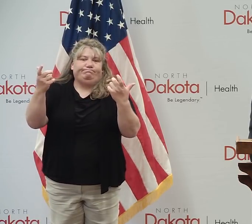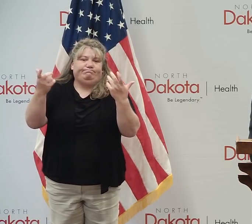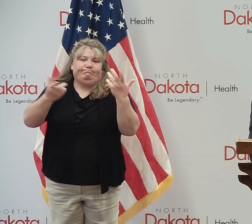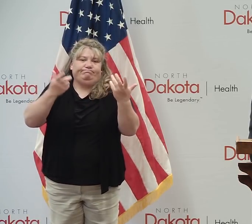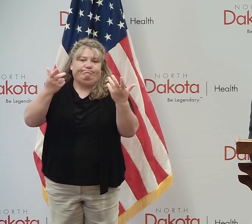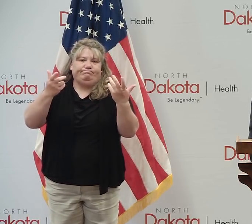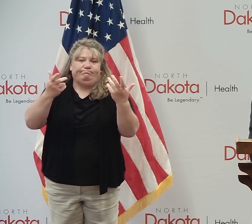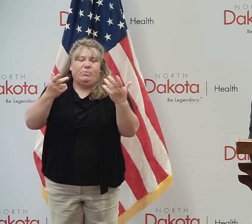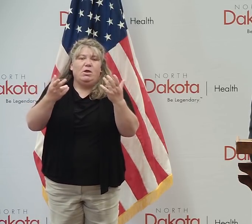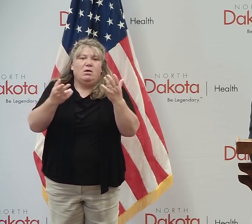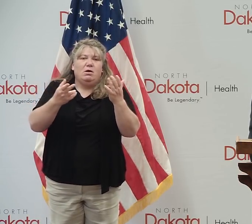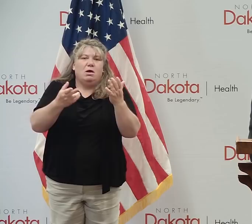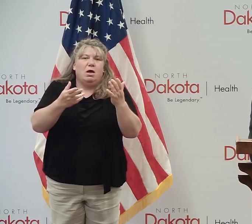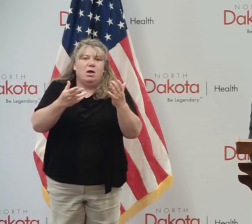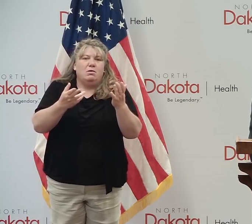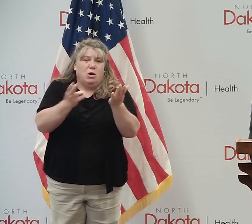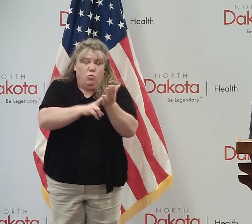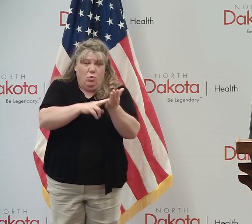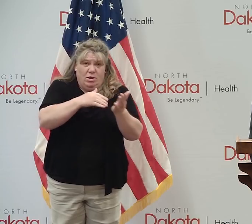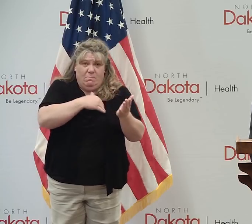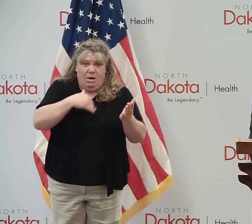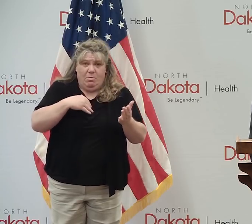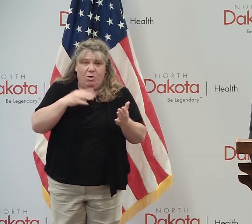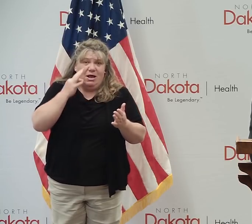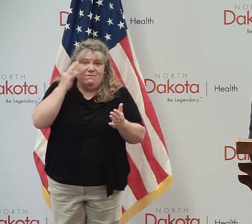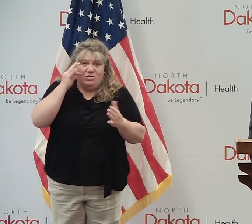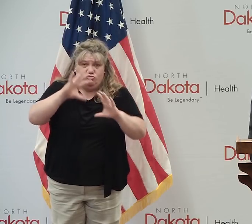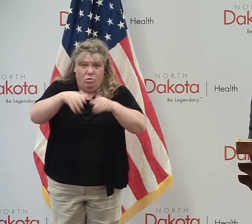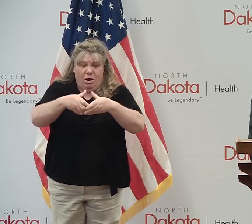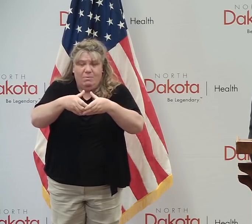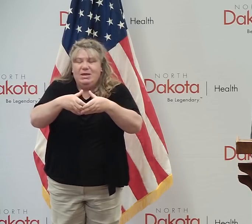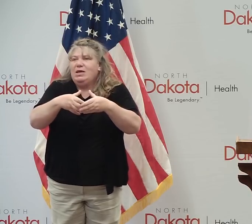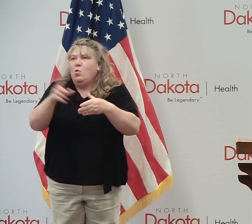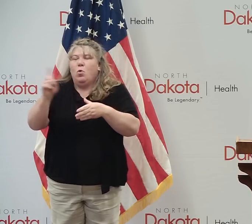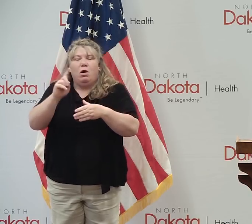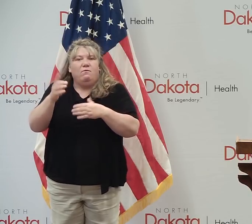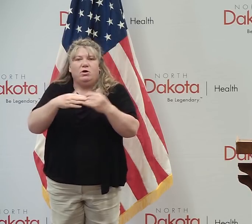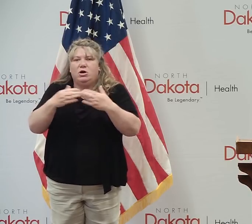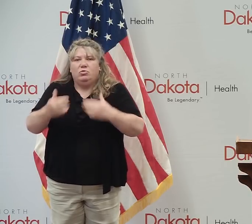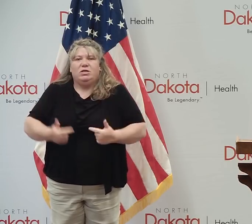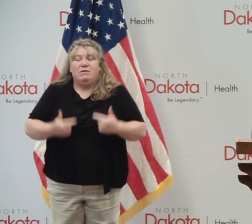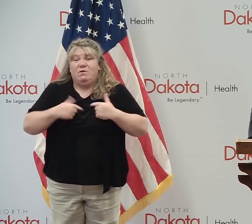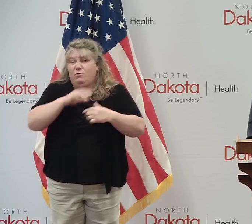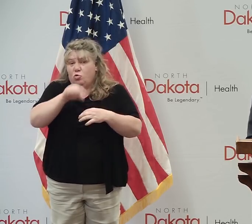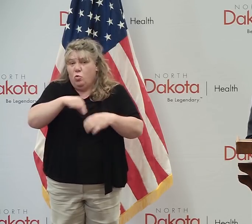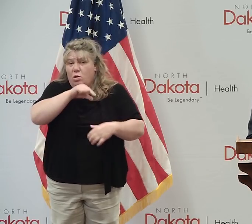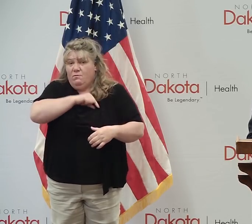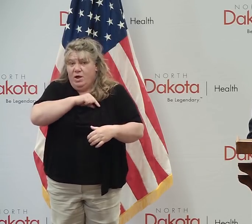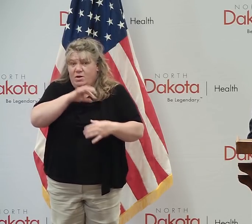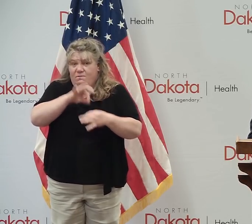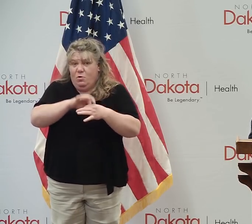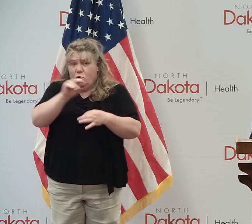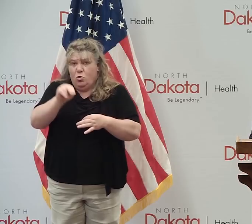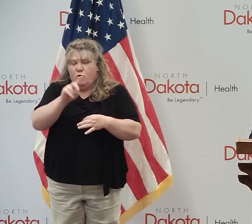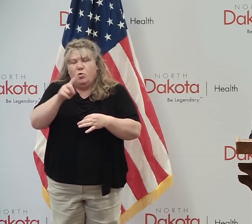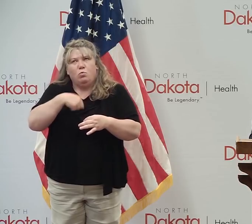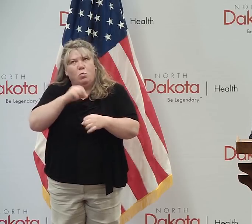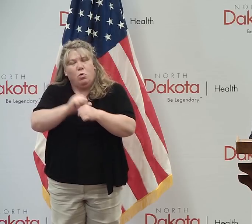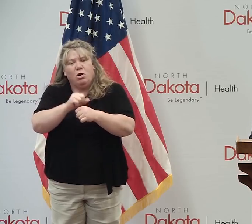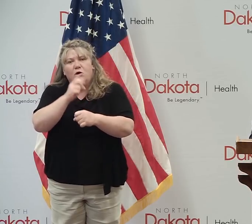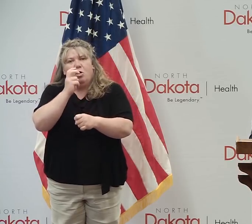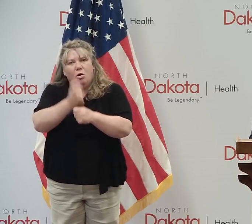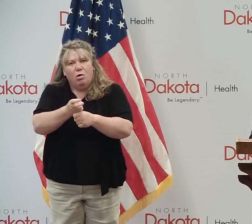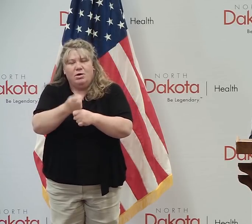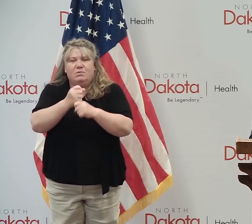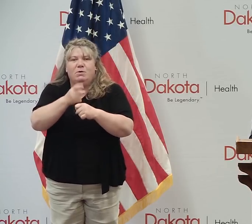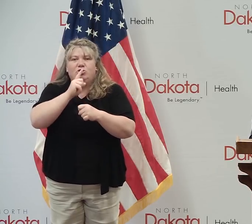an enrolled member of a tribe, wherever you are, if you're a eligible voter in North Dakota, we are working hard to make sure